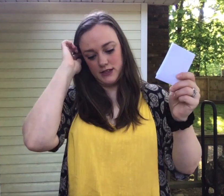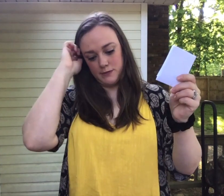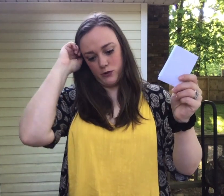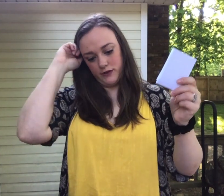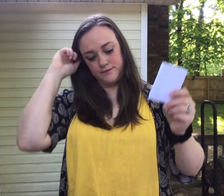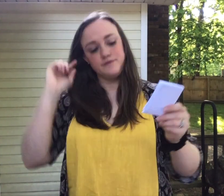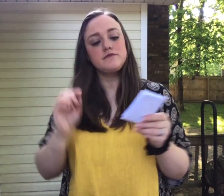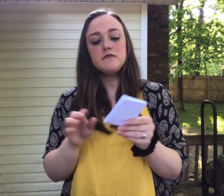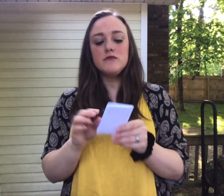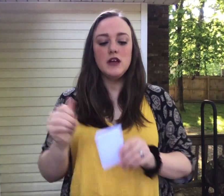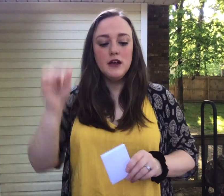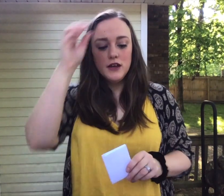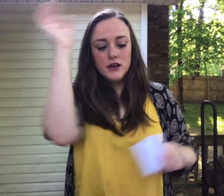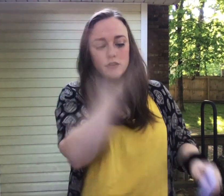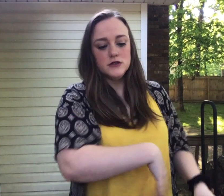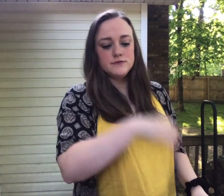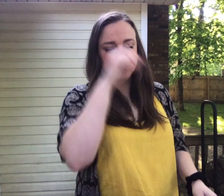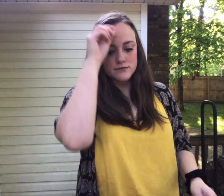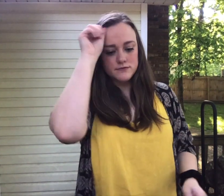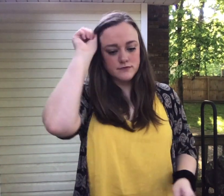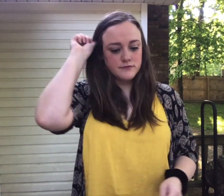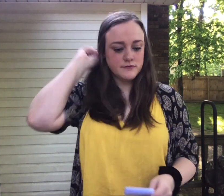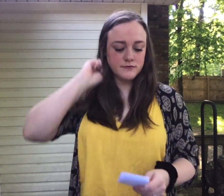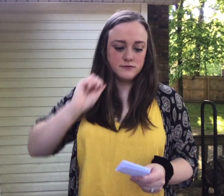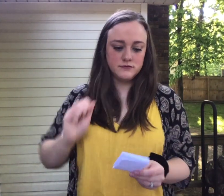point. Ooh.